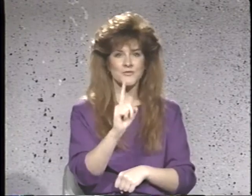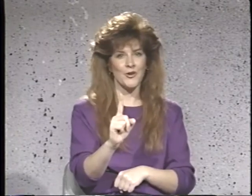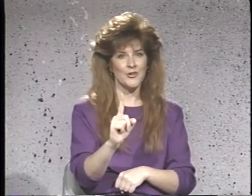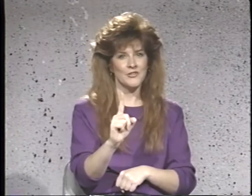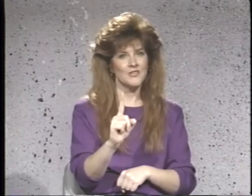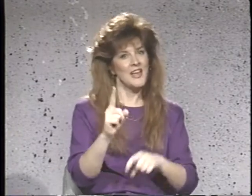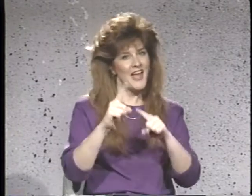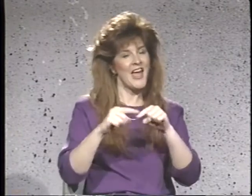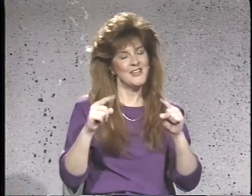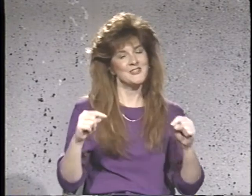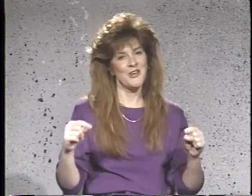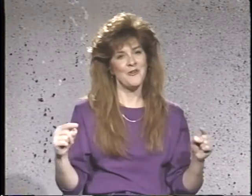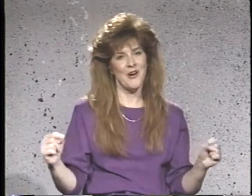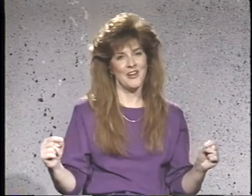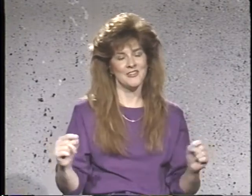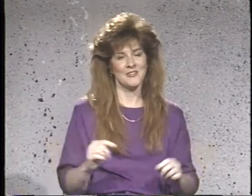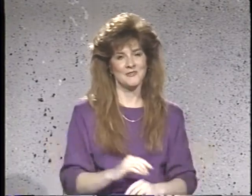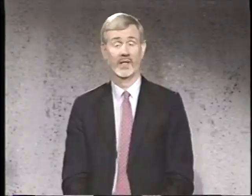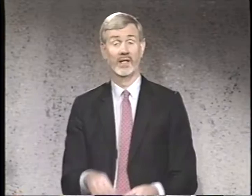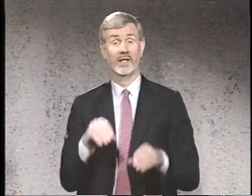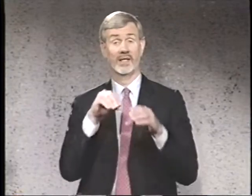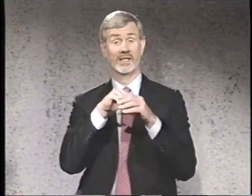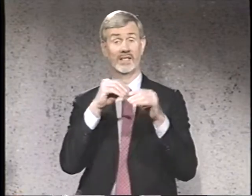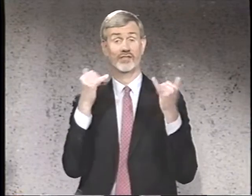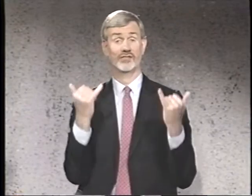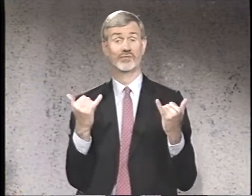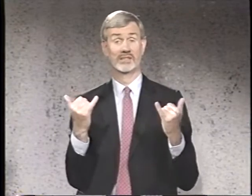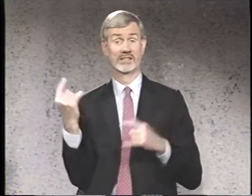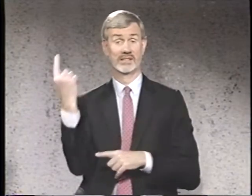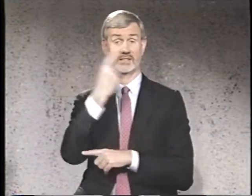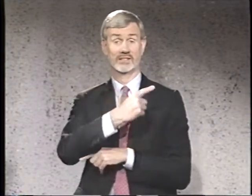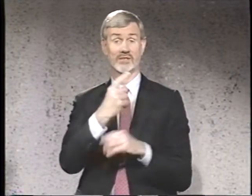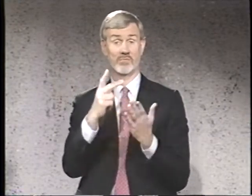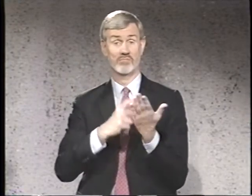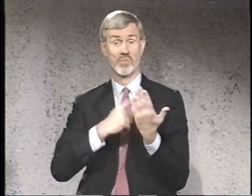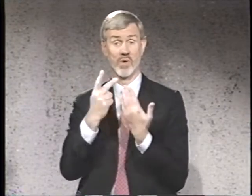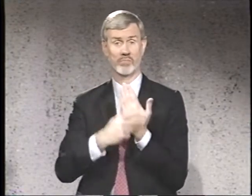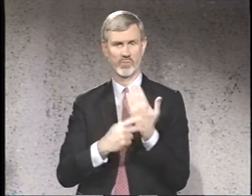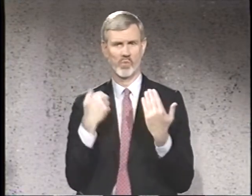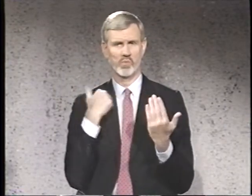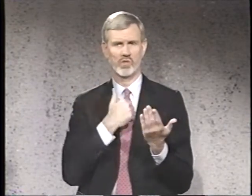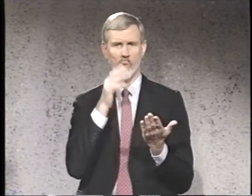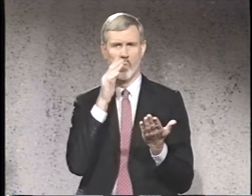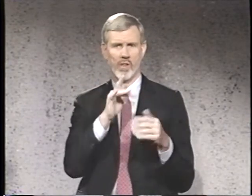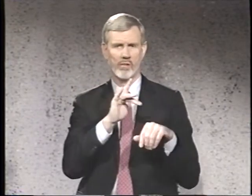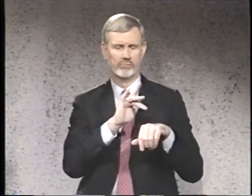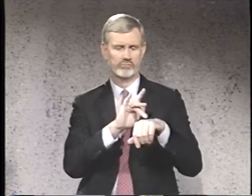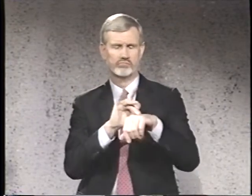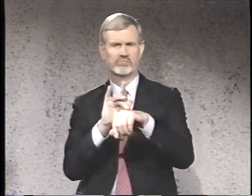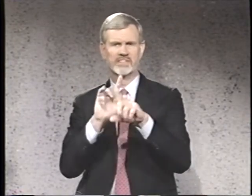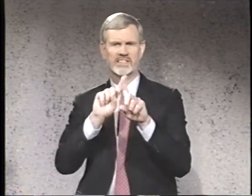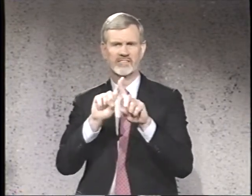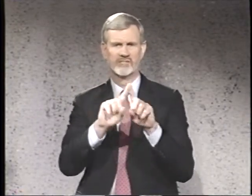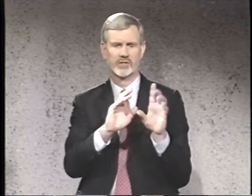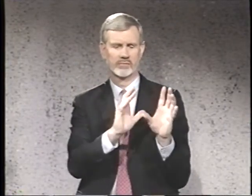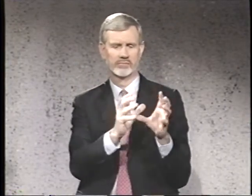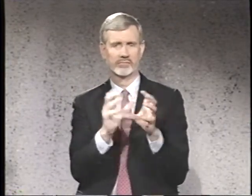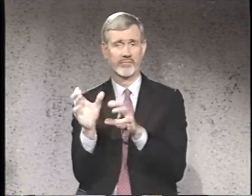useful, and so on. In today's program, we will touch on different kinds